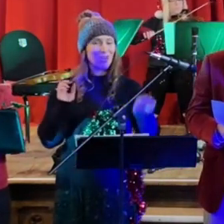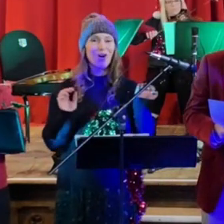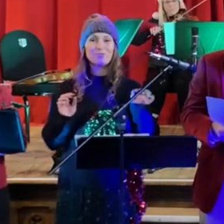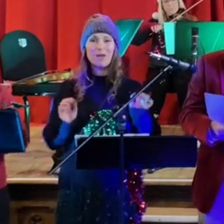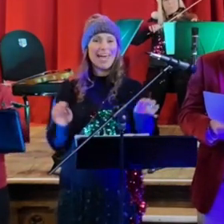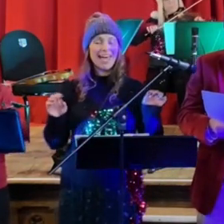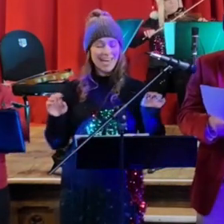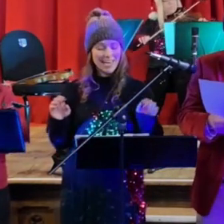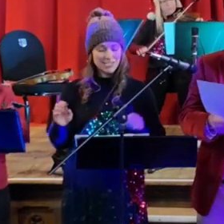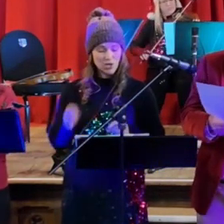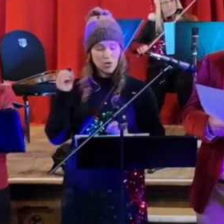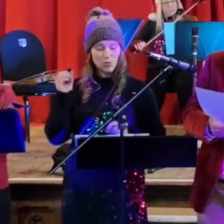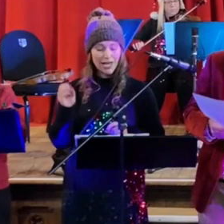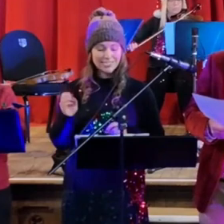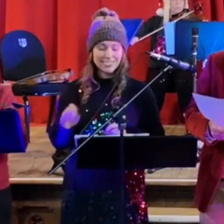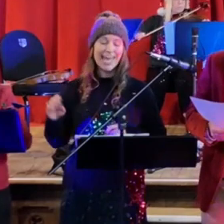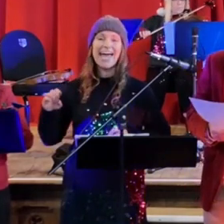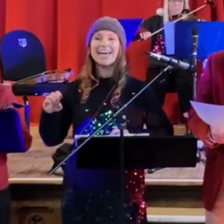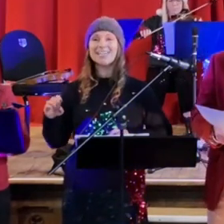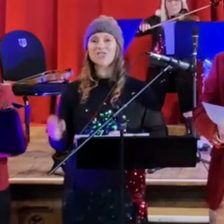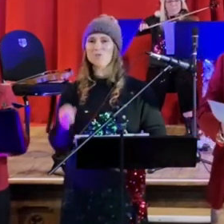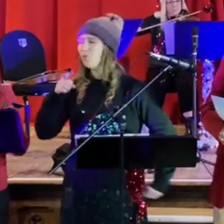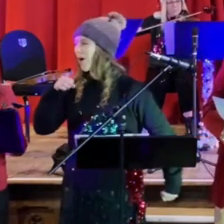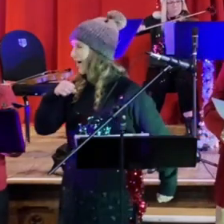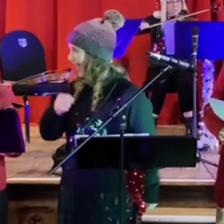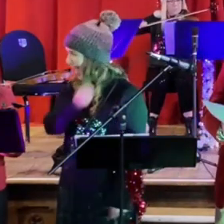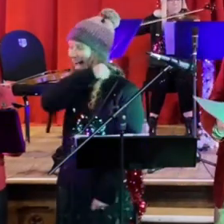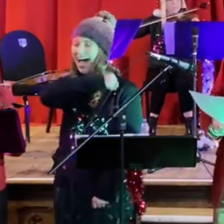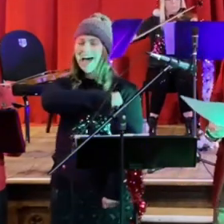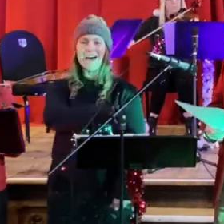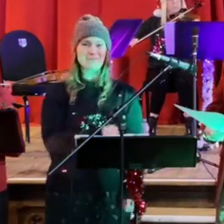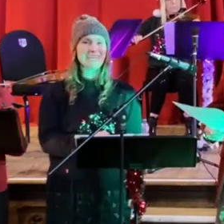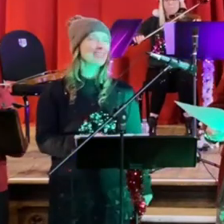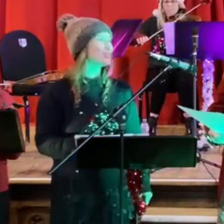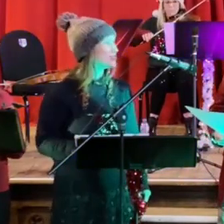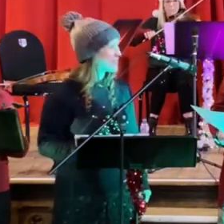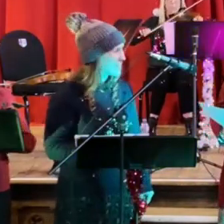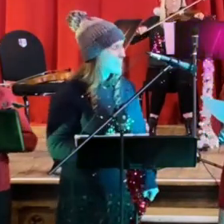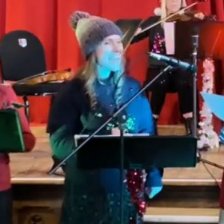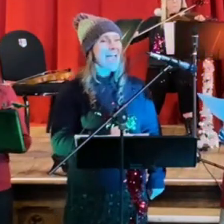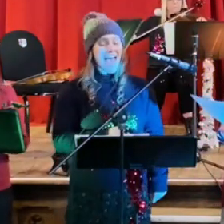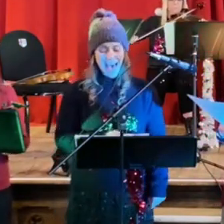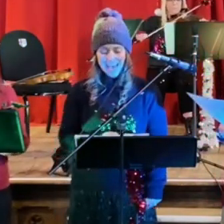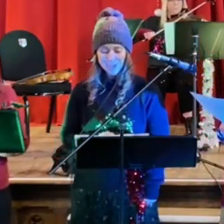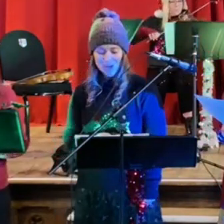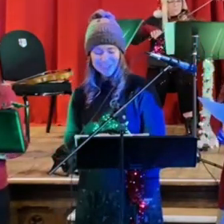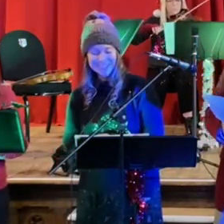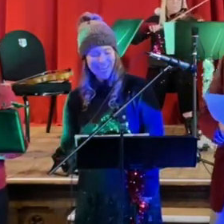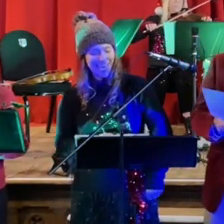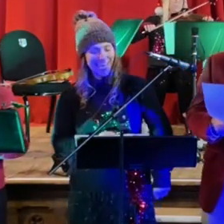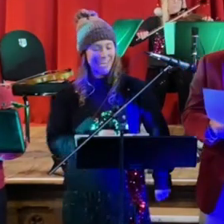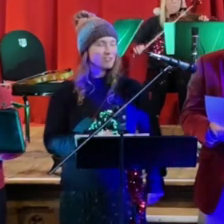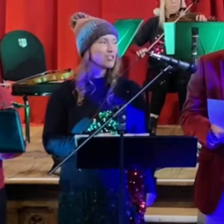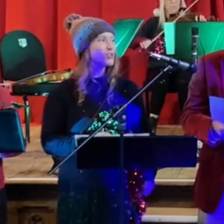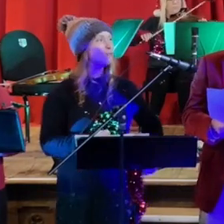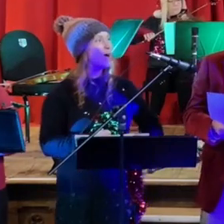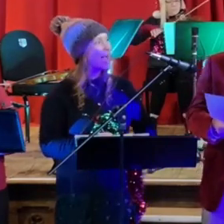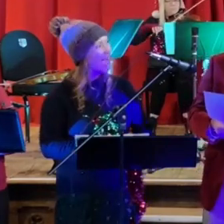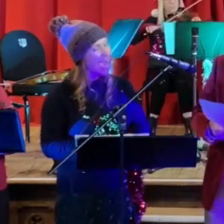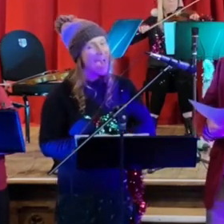God bless you and send you a happy new year, and God send you a